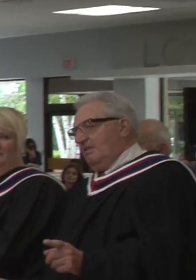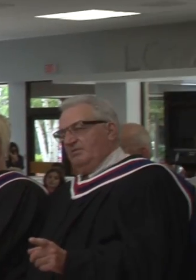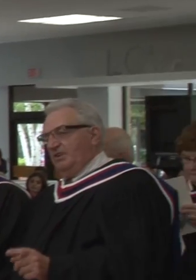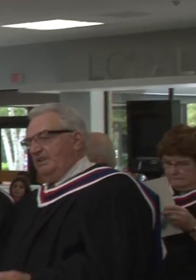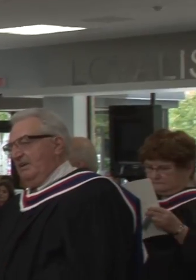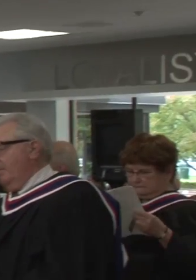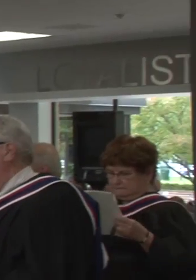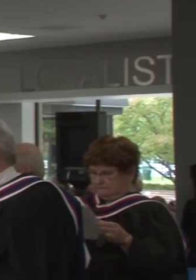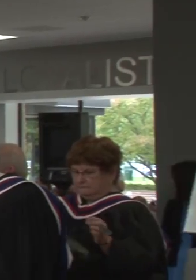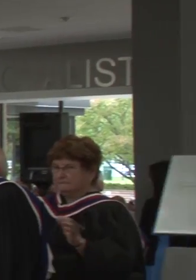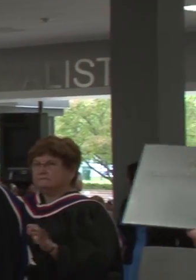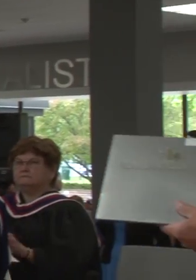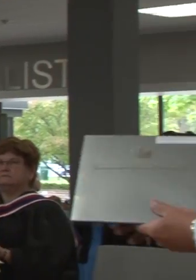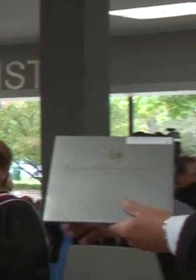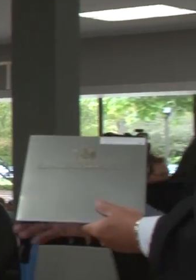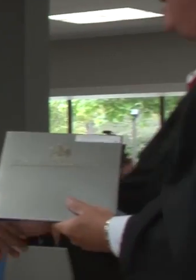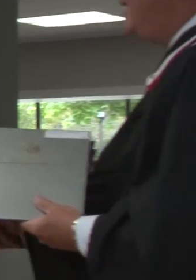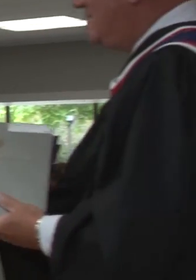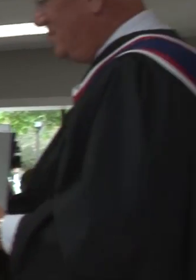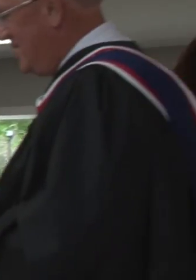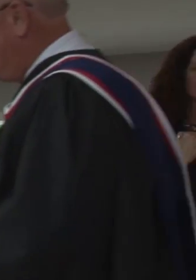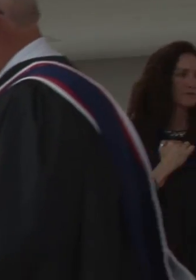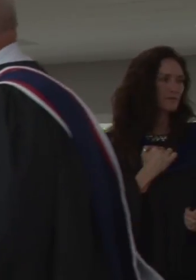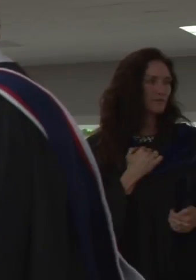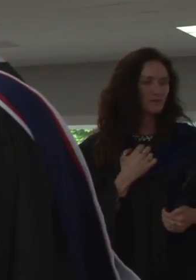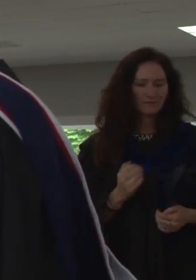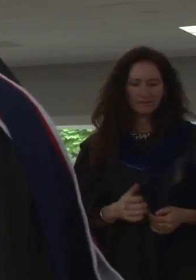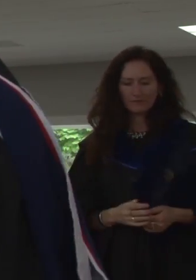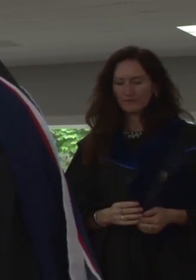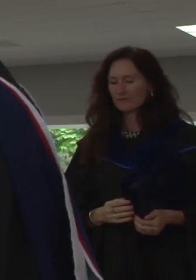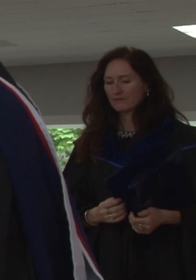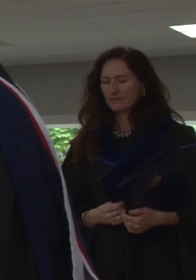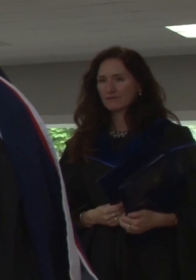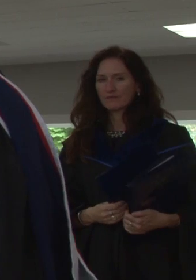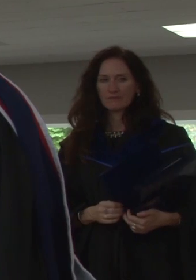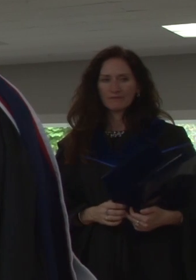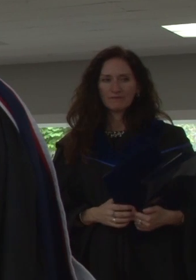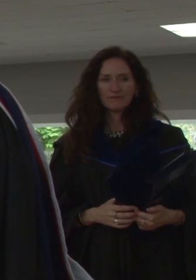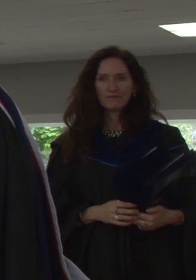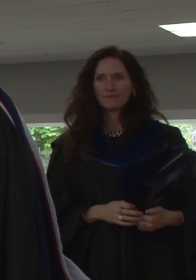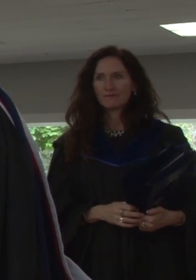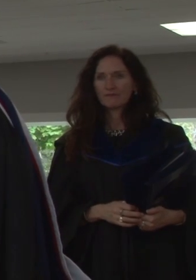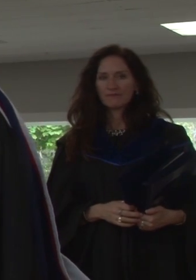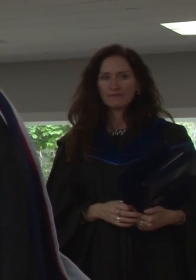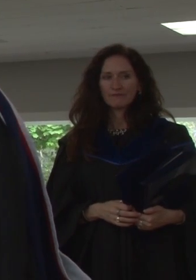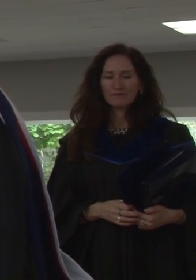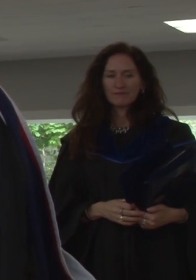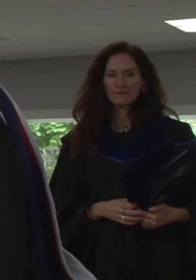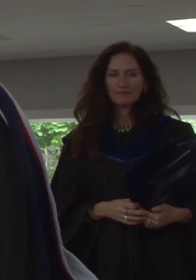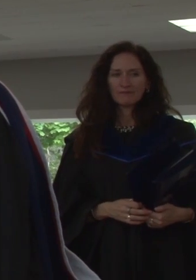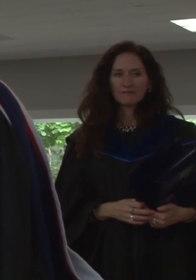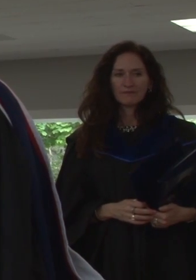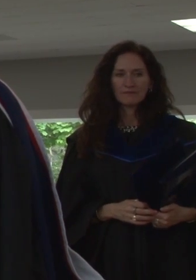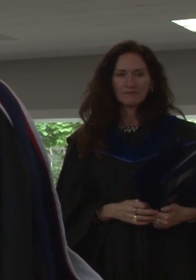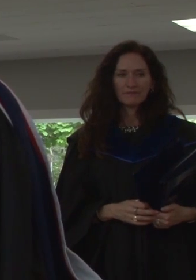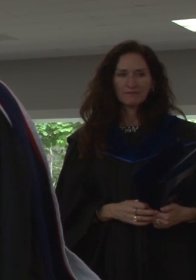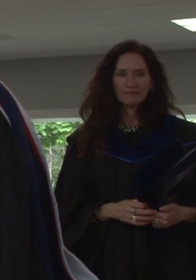community policing by a graduating student of the Police Foundations program.